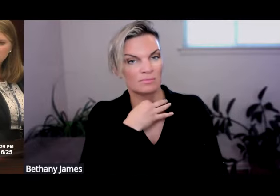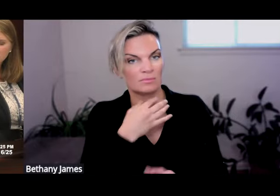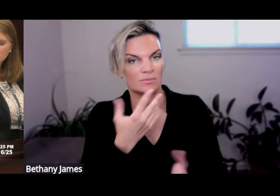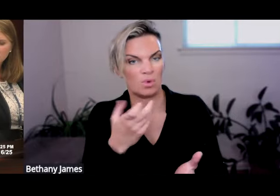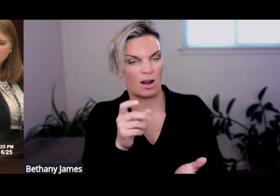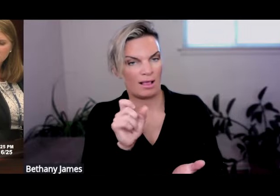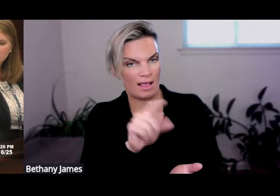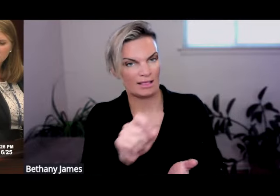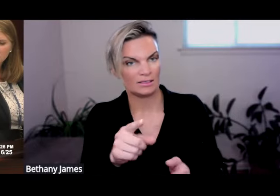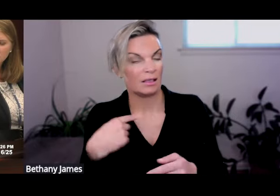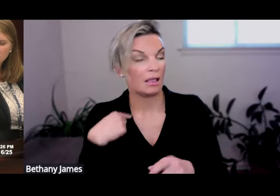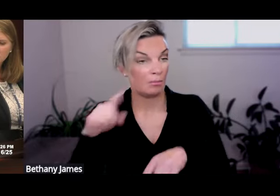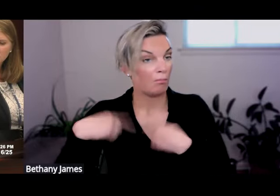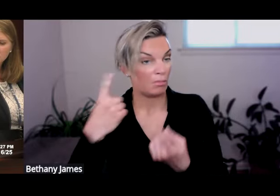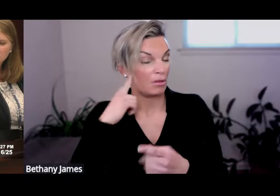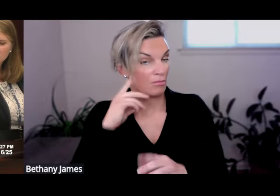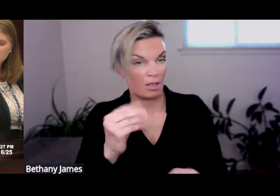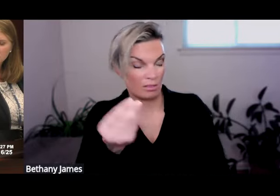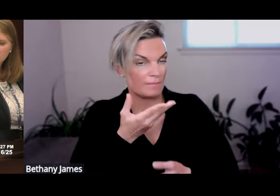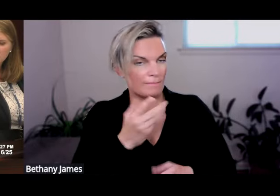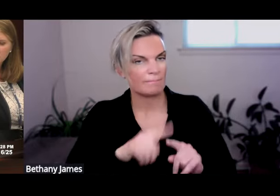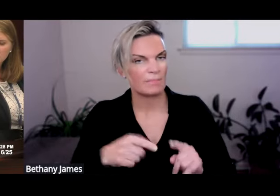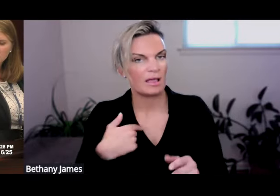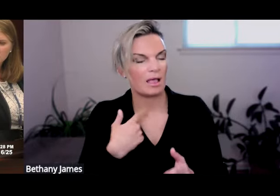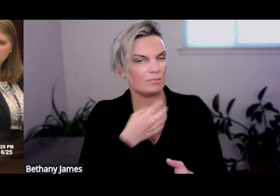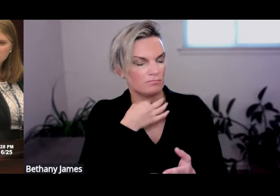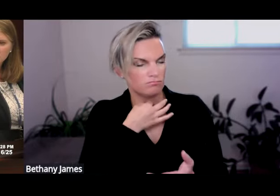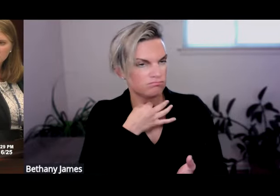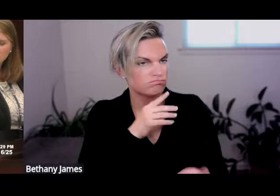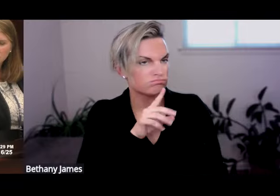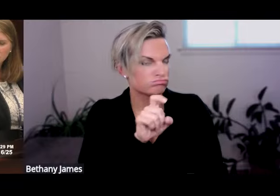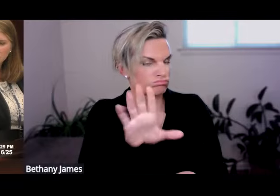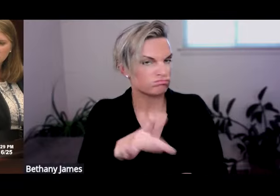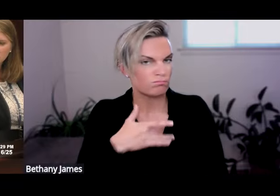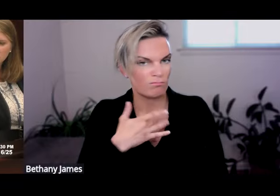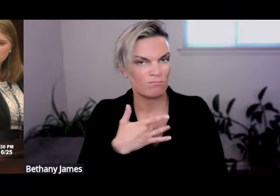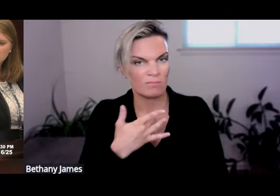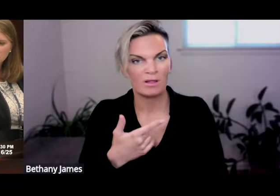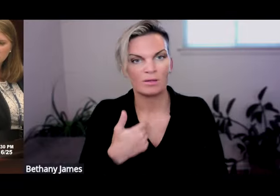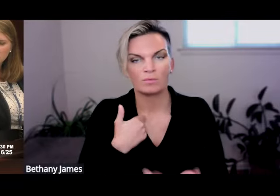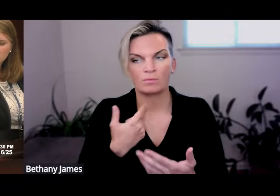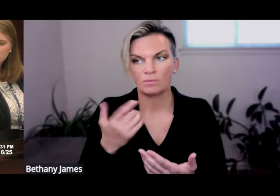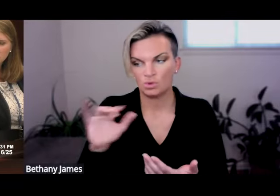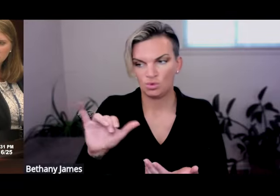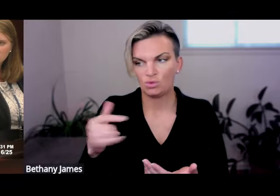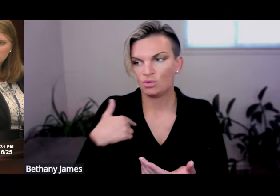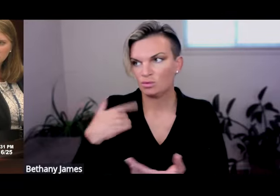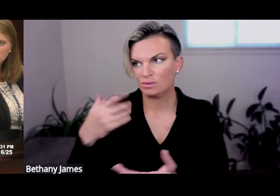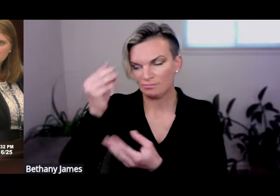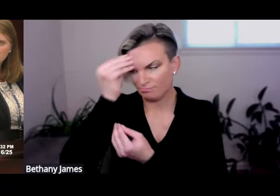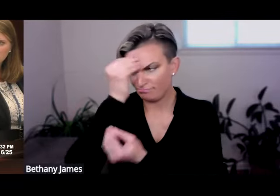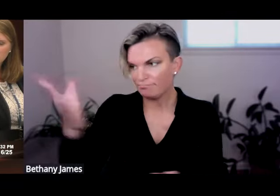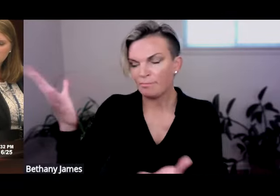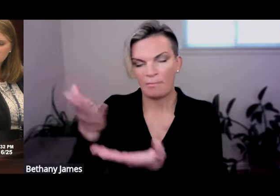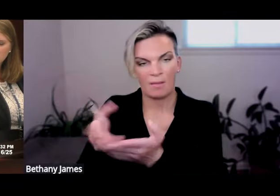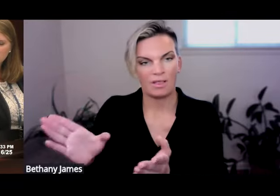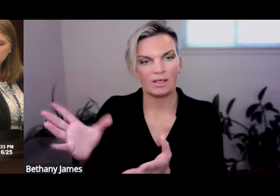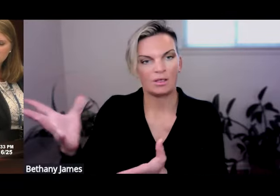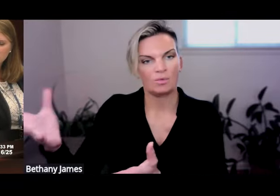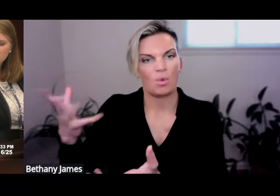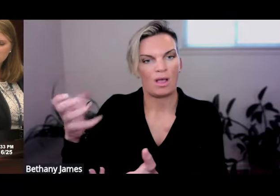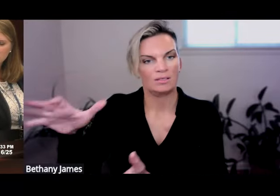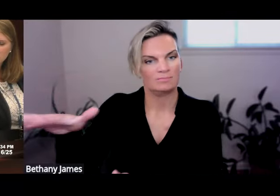From here, we are intending on posting it and sending it to people to get public comment as well to present at the next meeting. But before we did that, I wanted